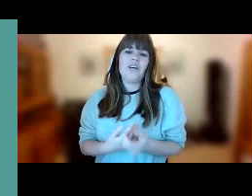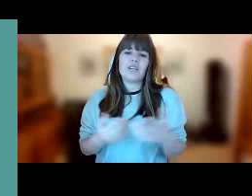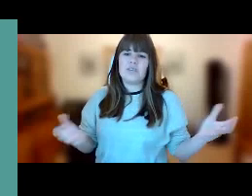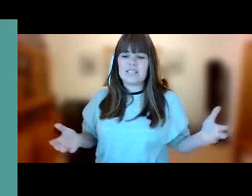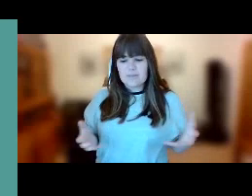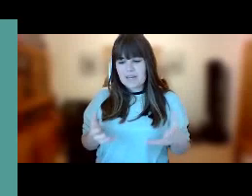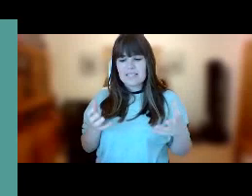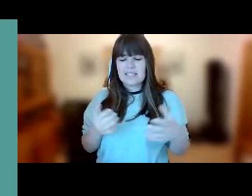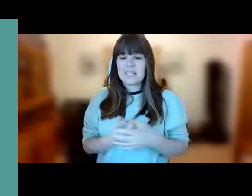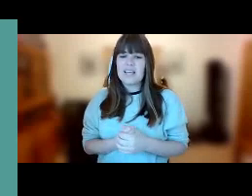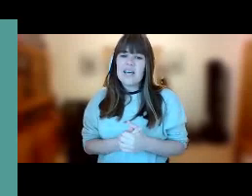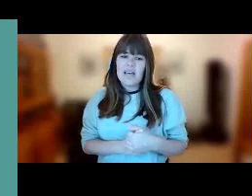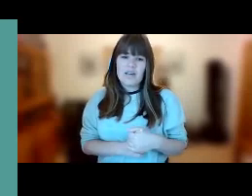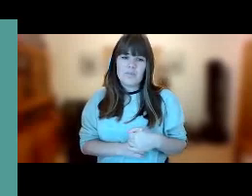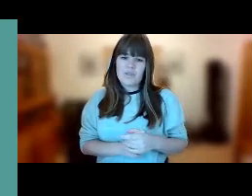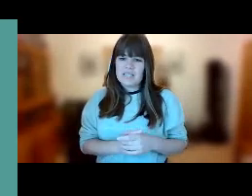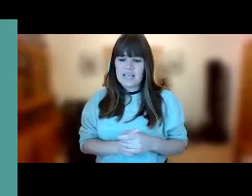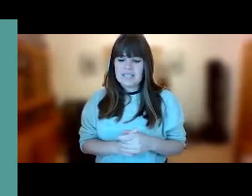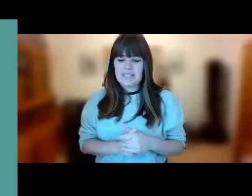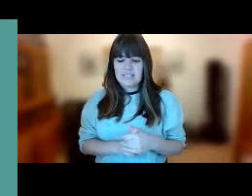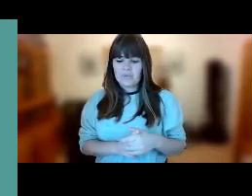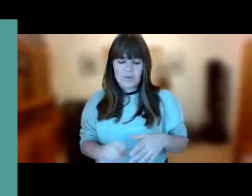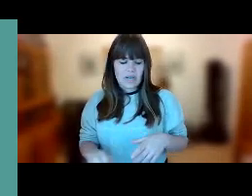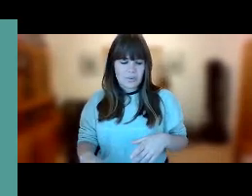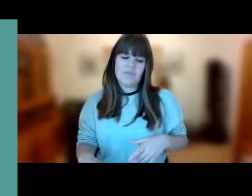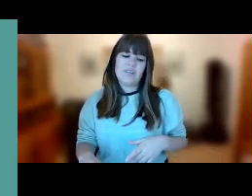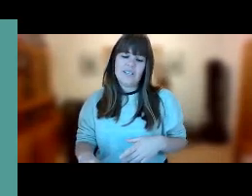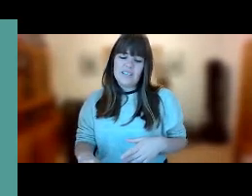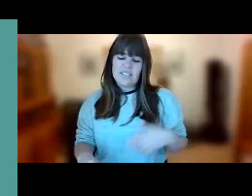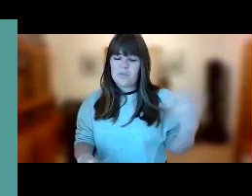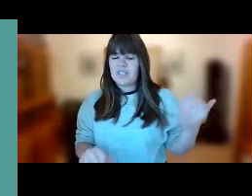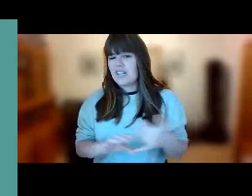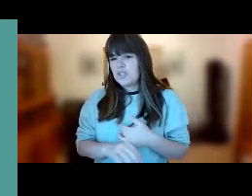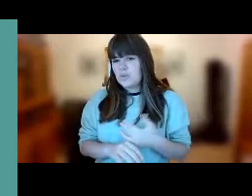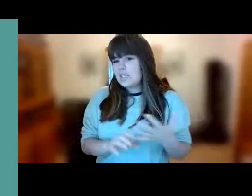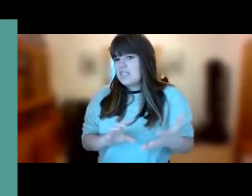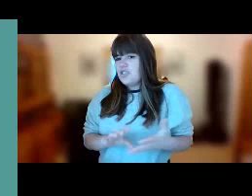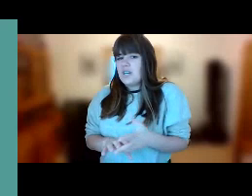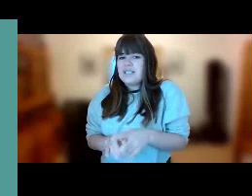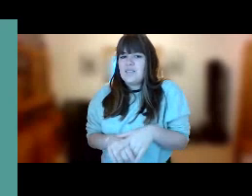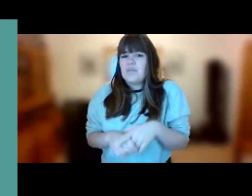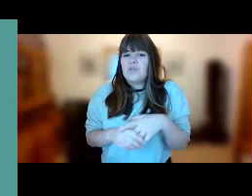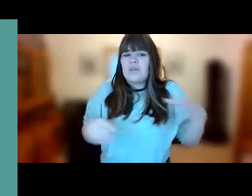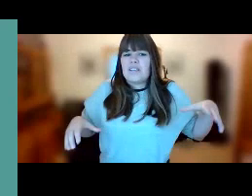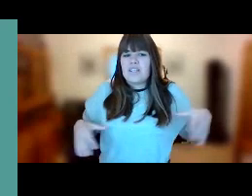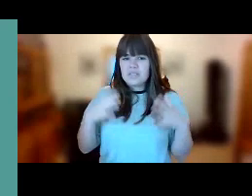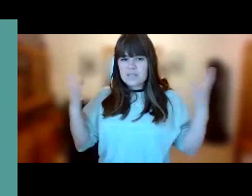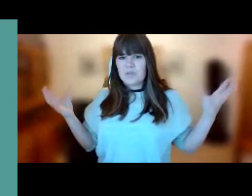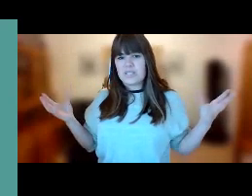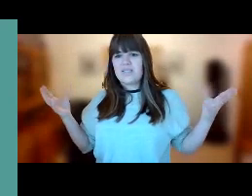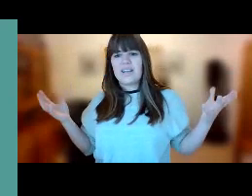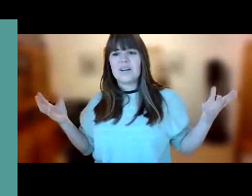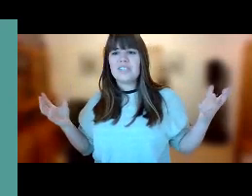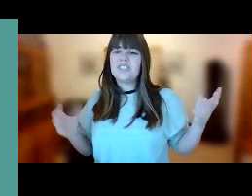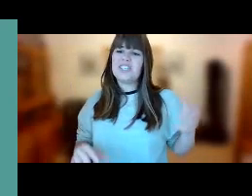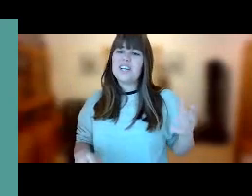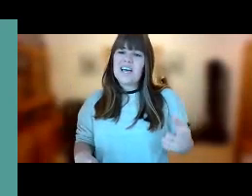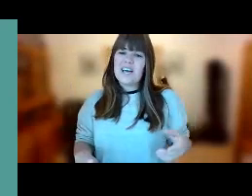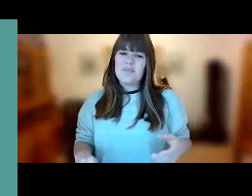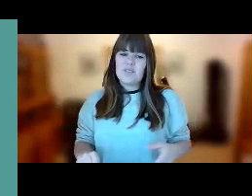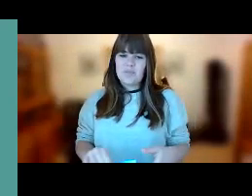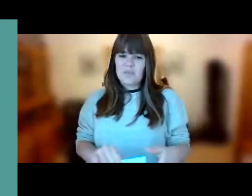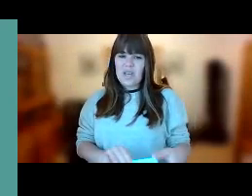us and in our community spaces, or in the setting that we work with. So words like choice and trust, the more that we can use this positive